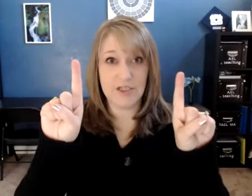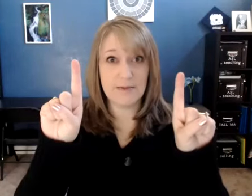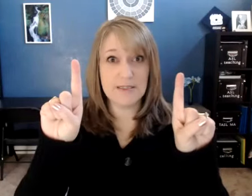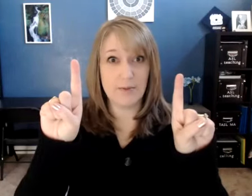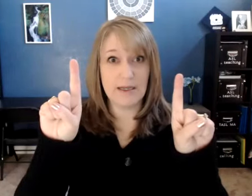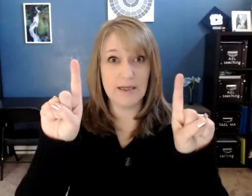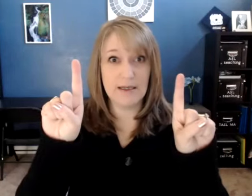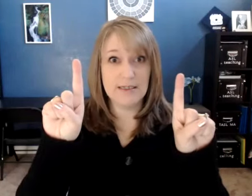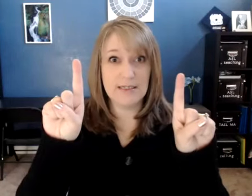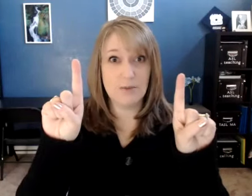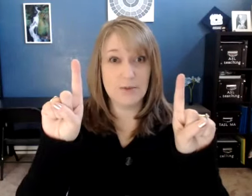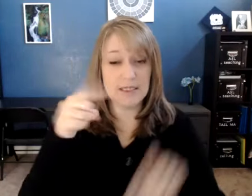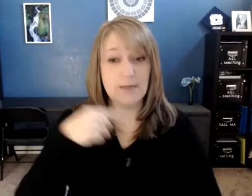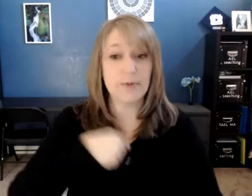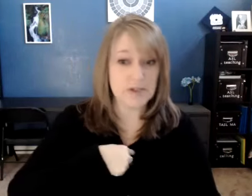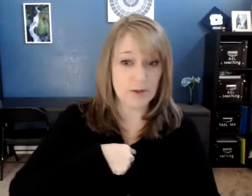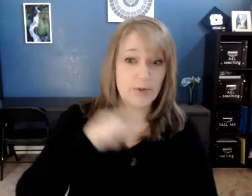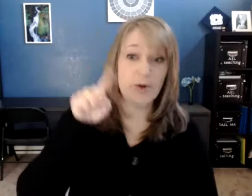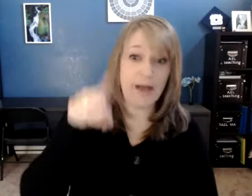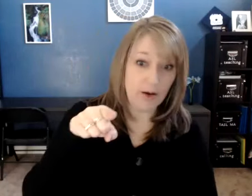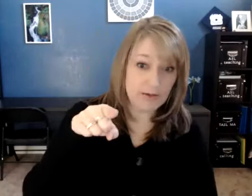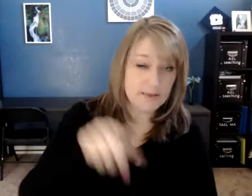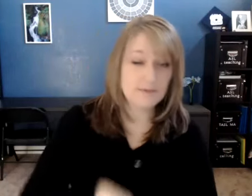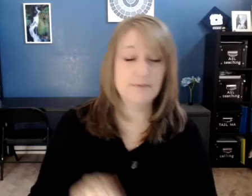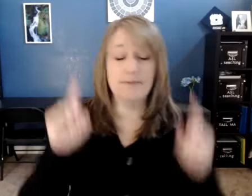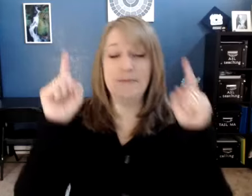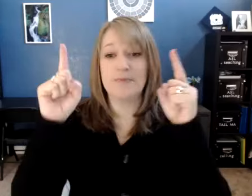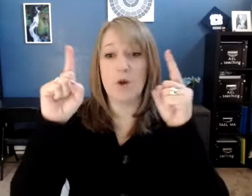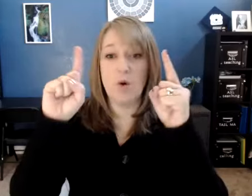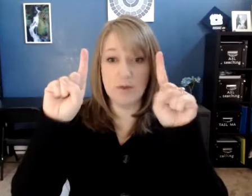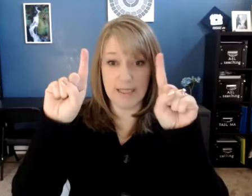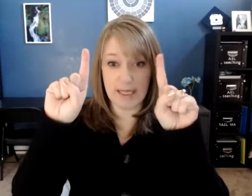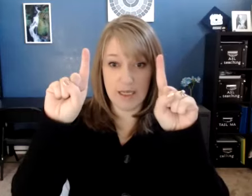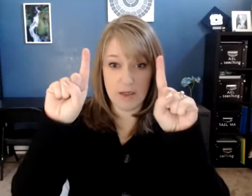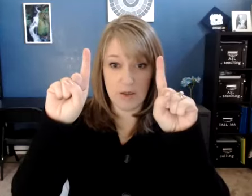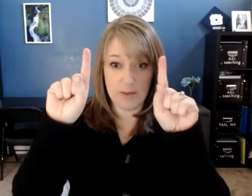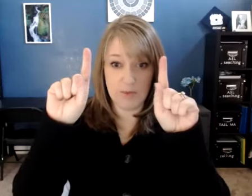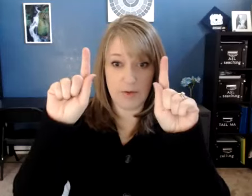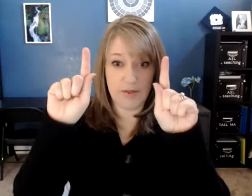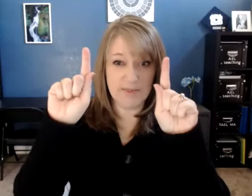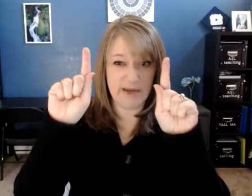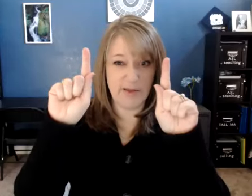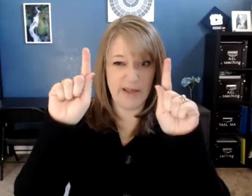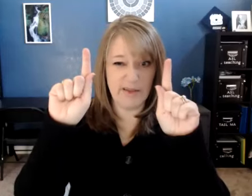shapes that we did when we did the personal pronouns, only you got to move your thumbs out of the way a little